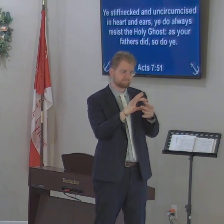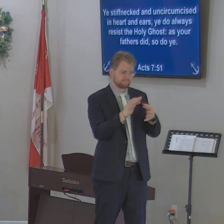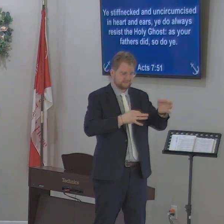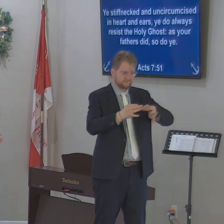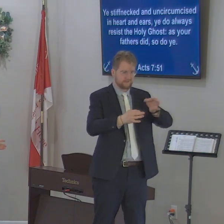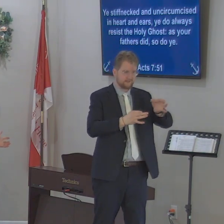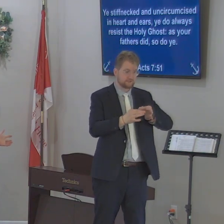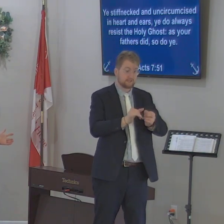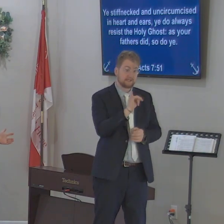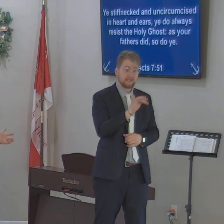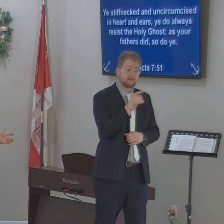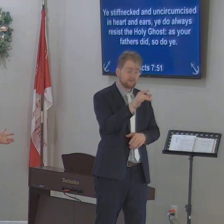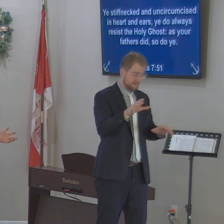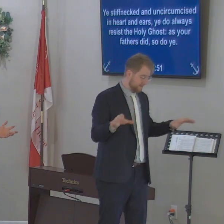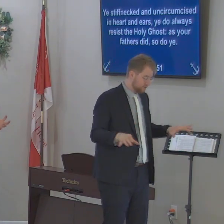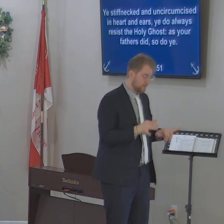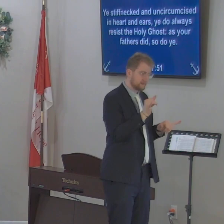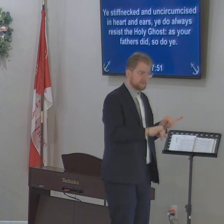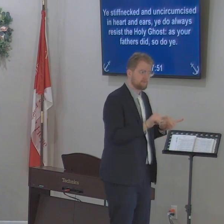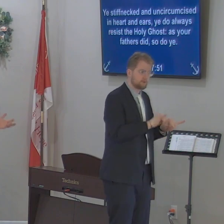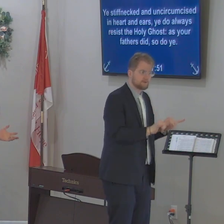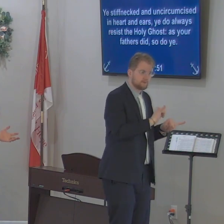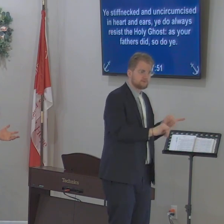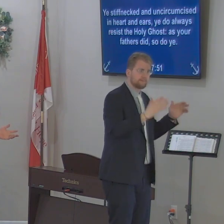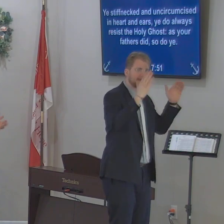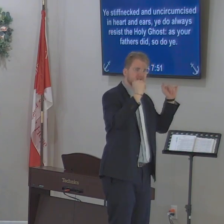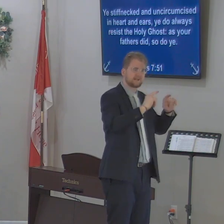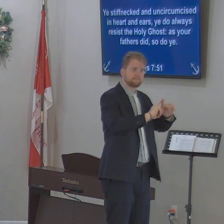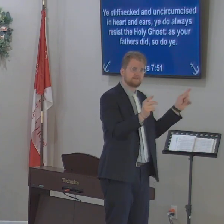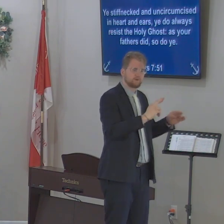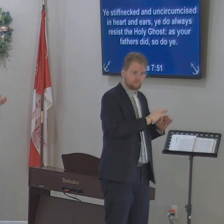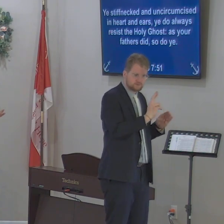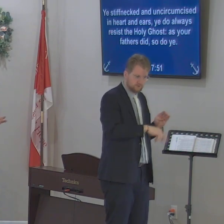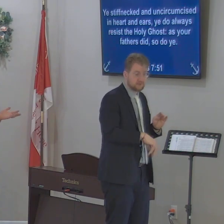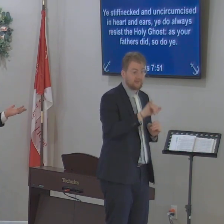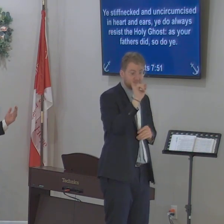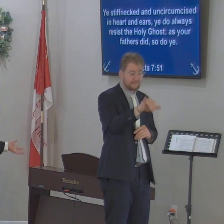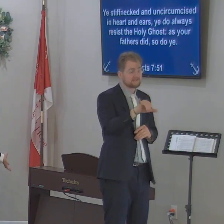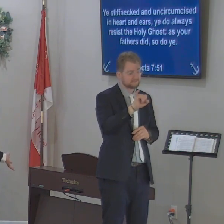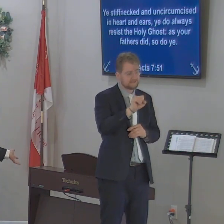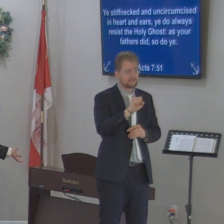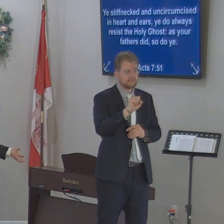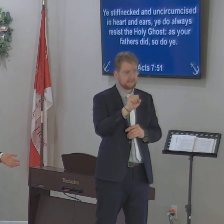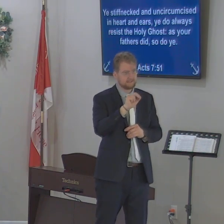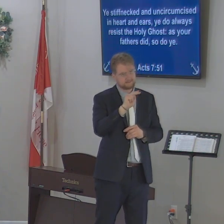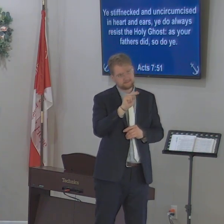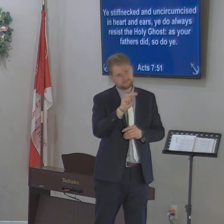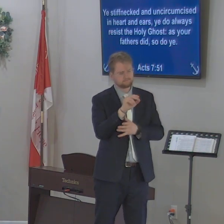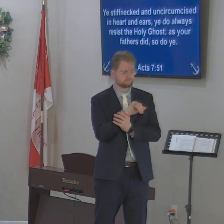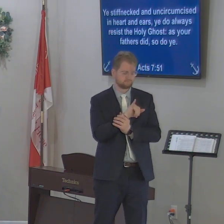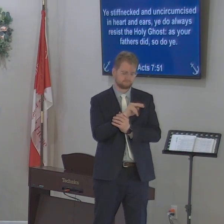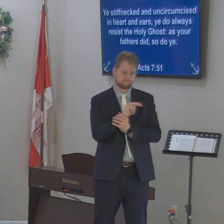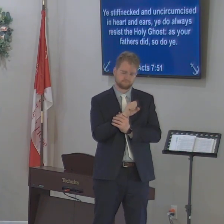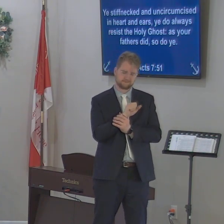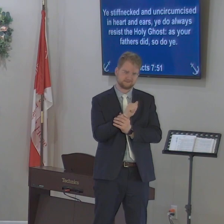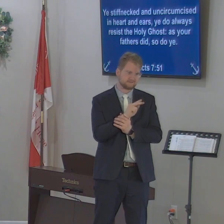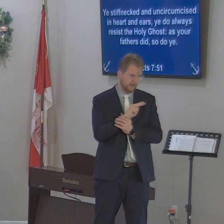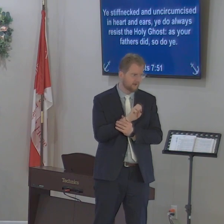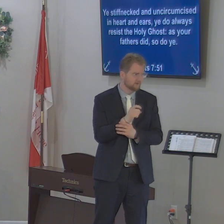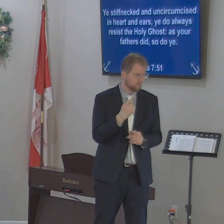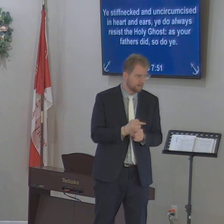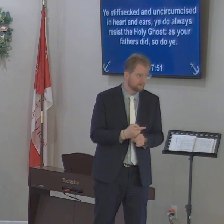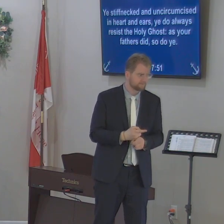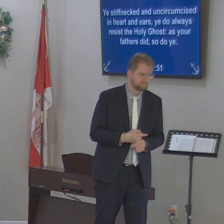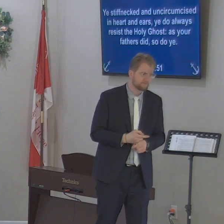You're teachers of the law. You have all the knowledge in the world. You know everything that happened, and yet you're still